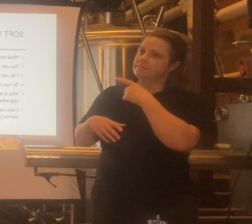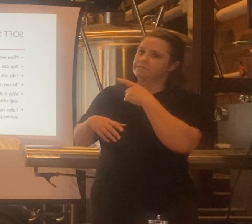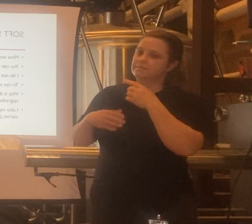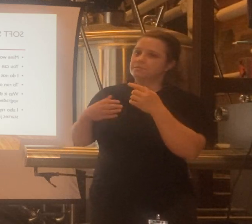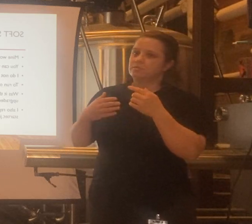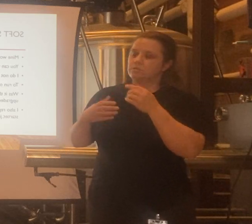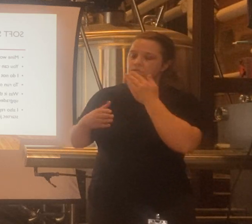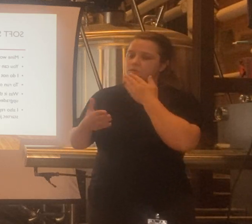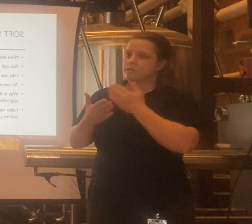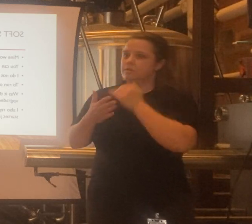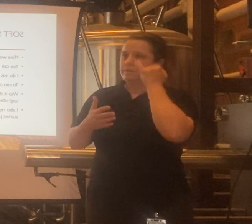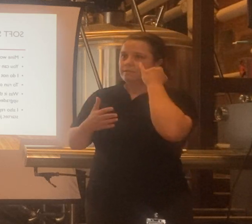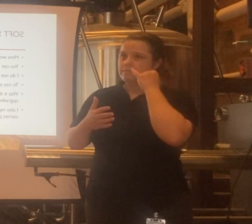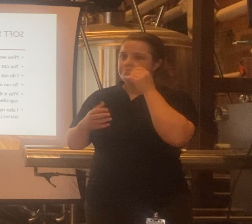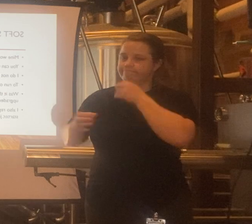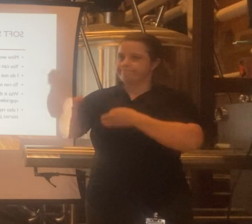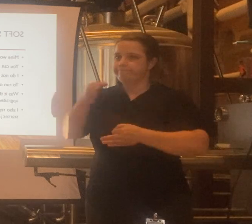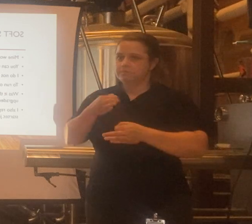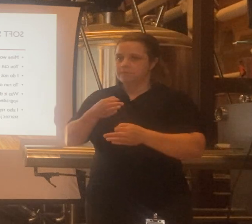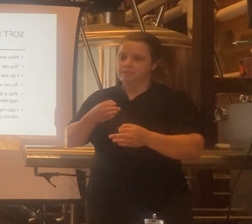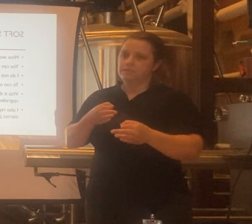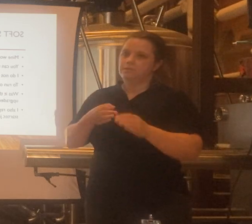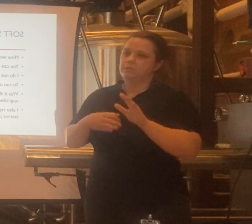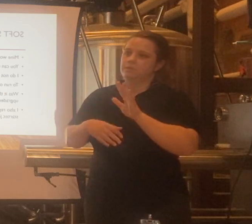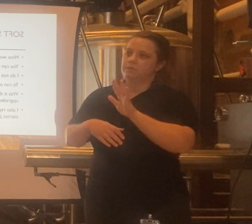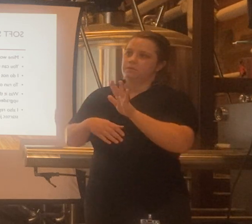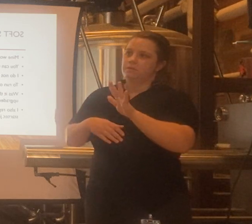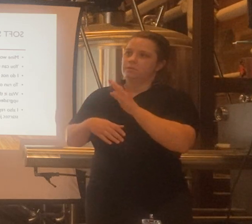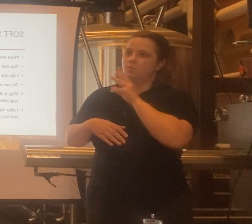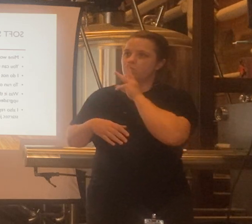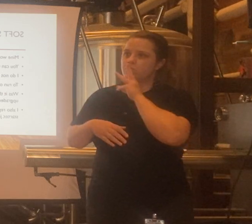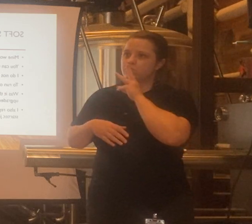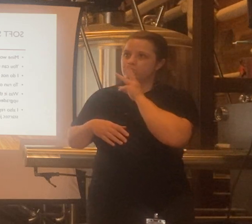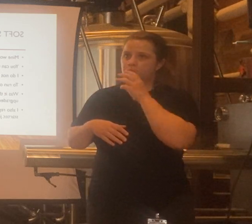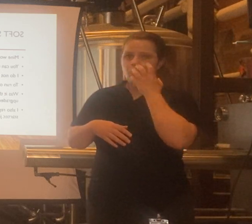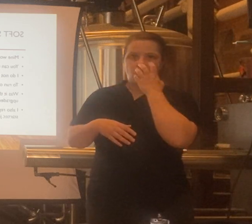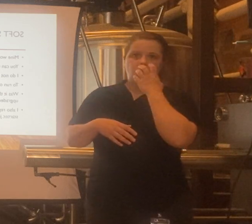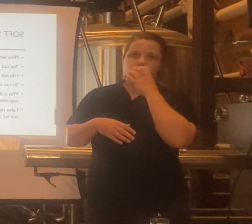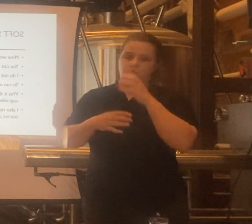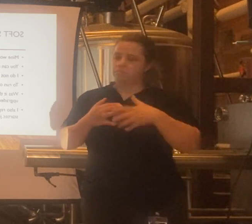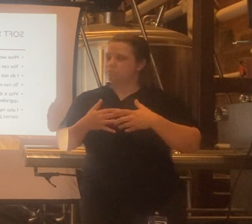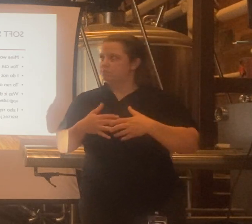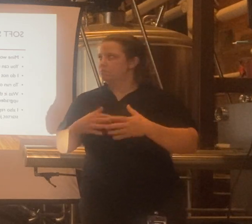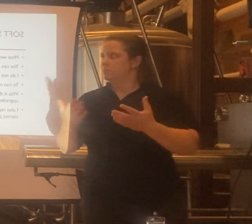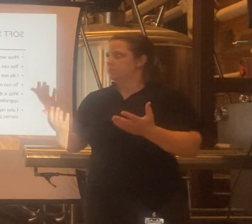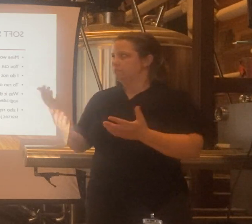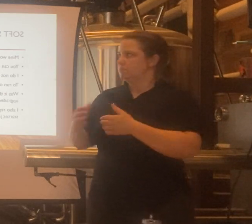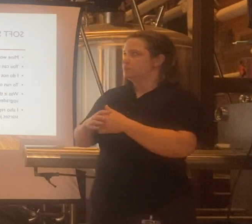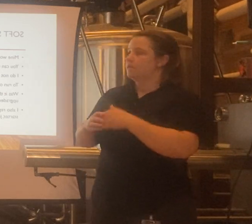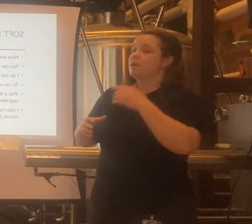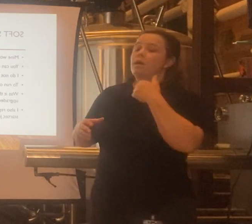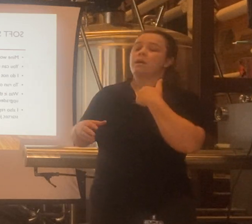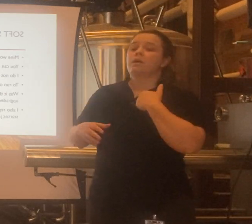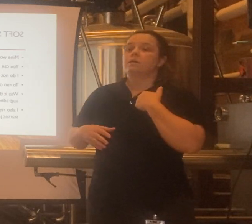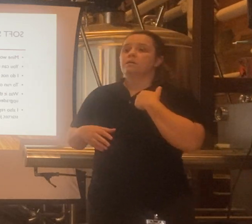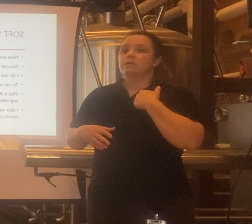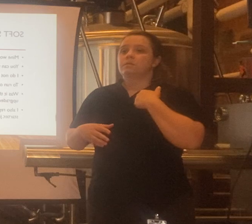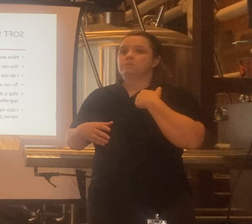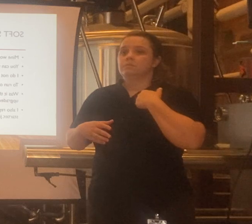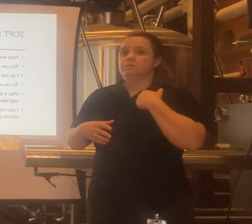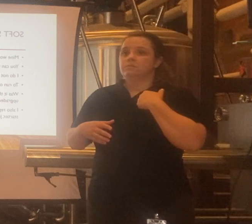because it's just, but they do sell them at Home Depot and Lowe's. But yeah, I went through and turned on everything. The washer